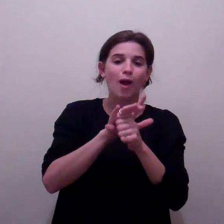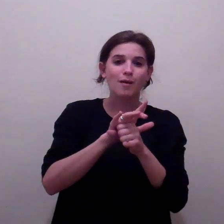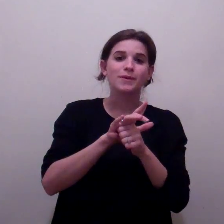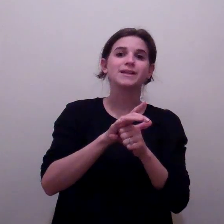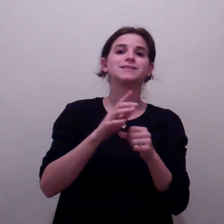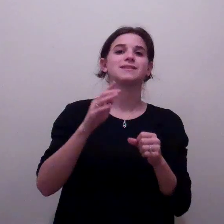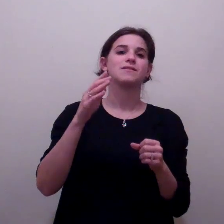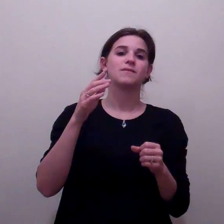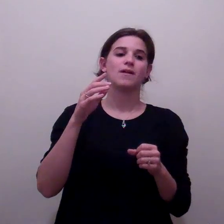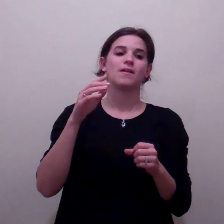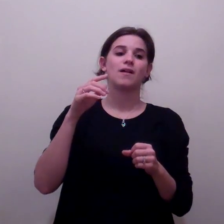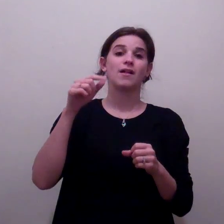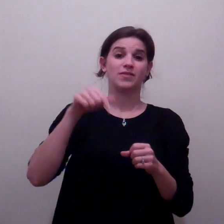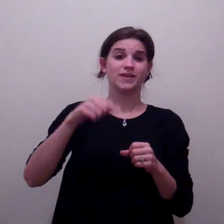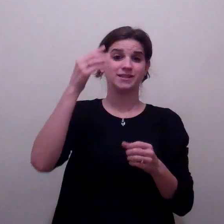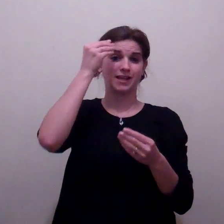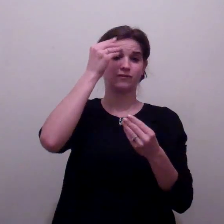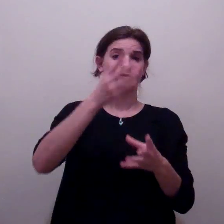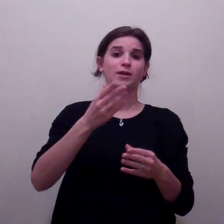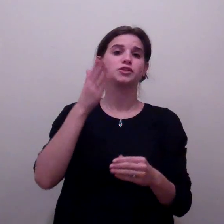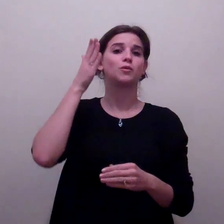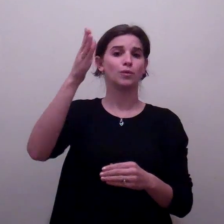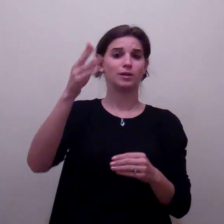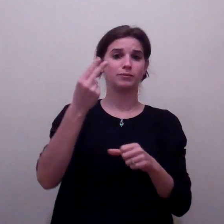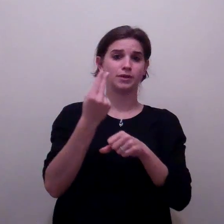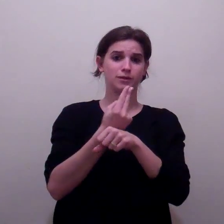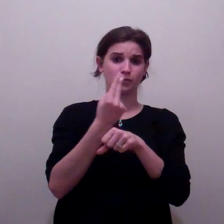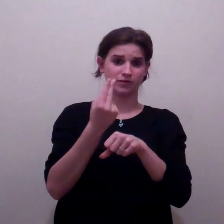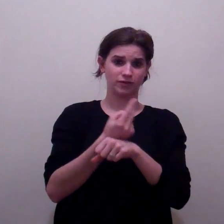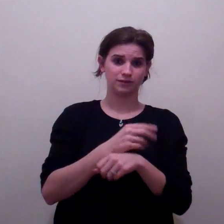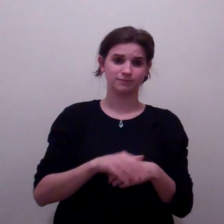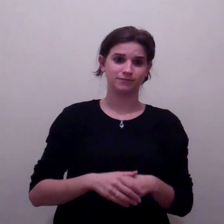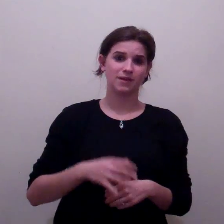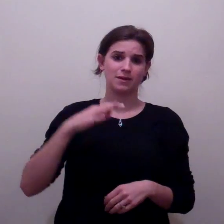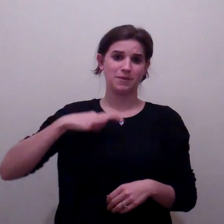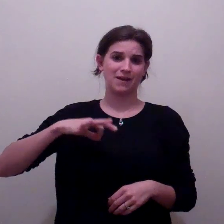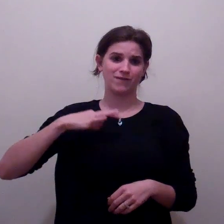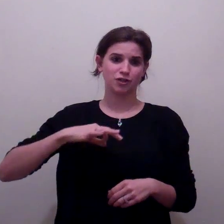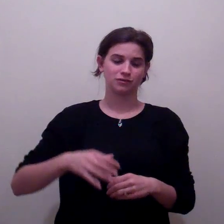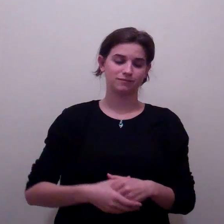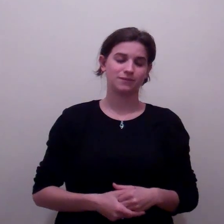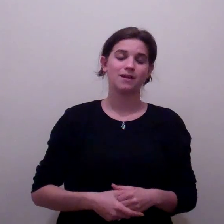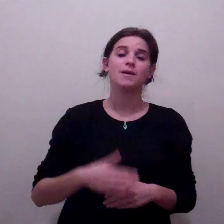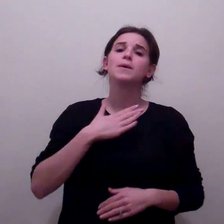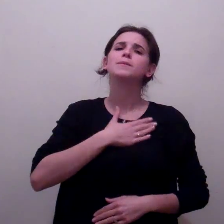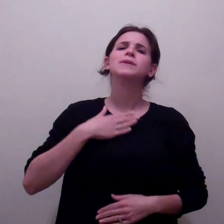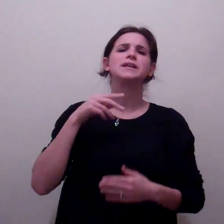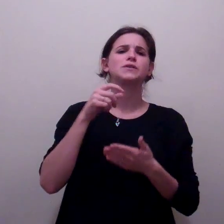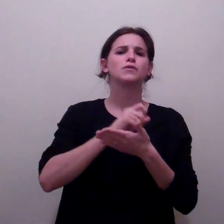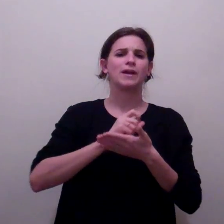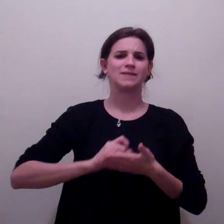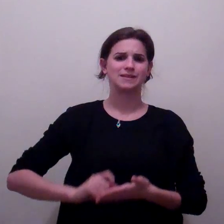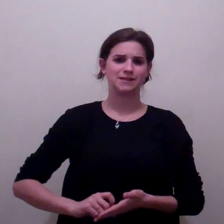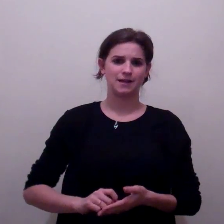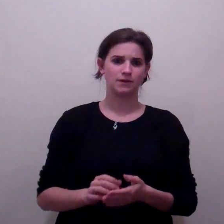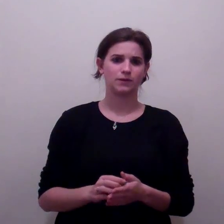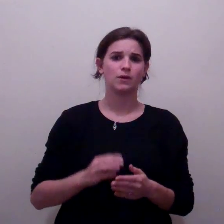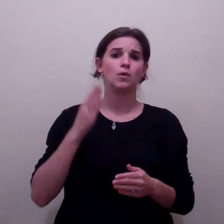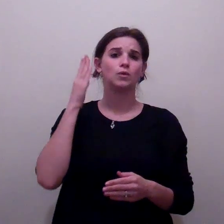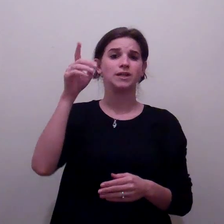Okay, now please write this down, because we'll need this information at the end. The